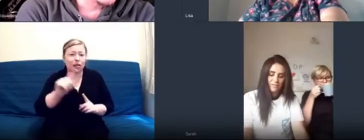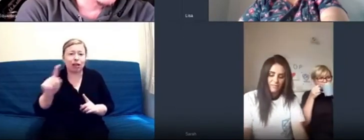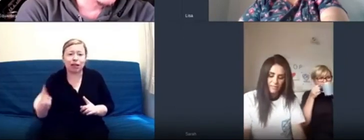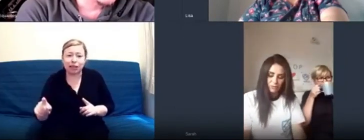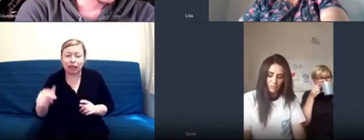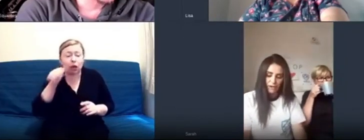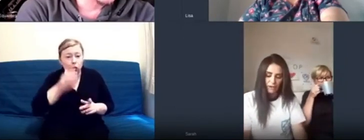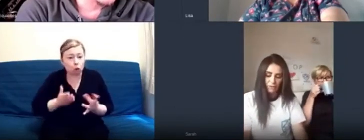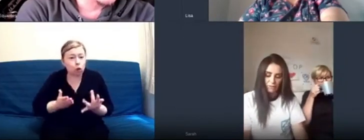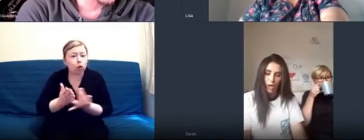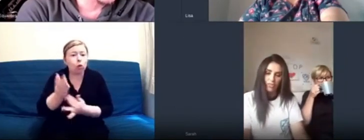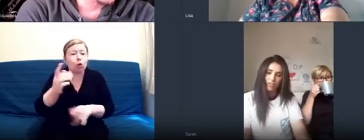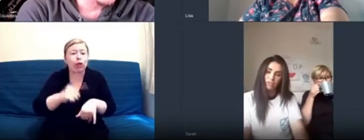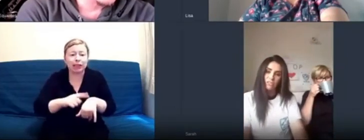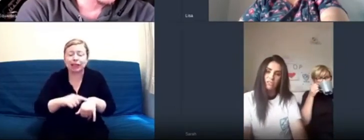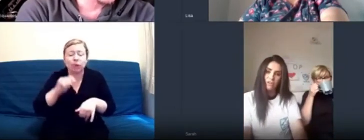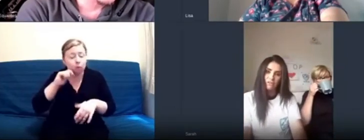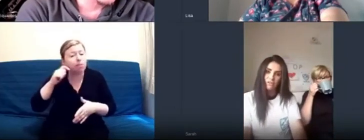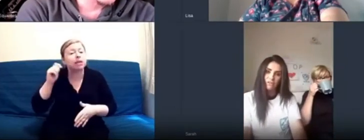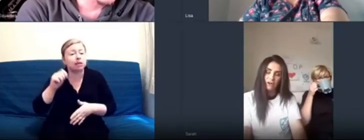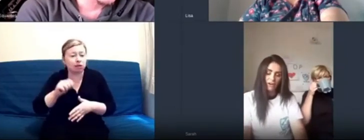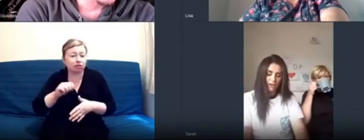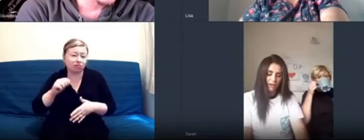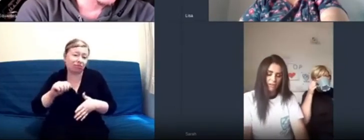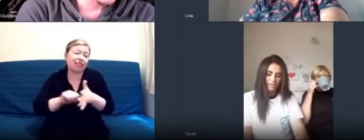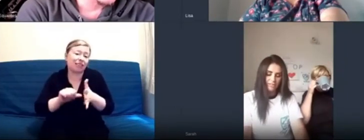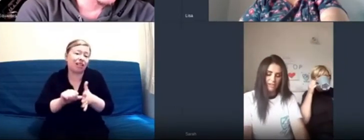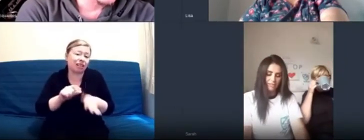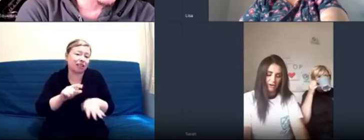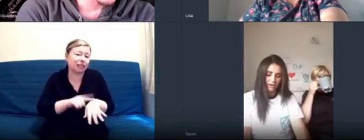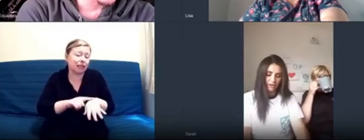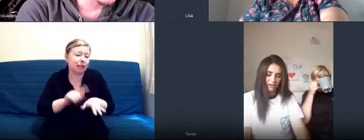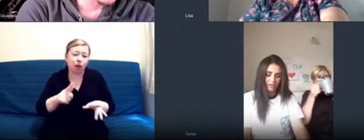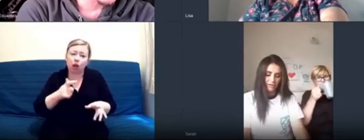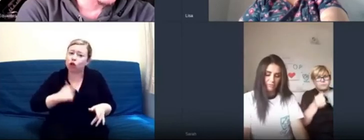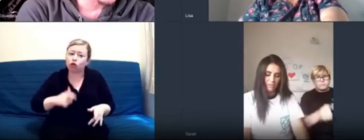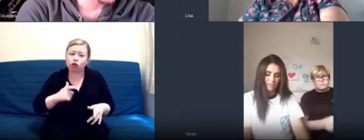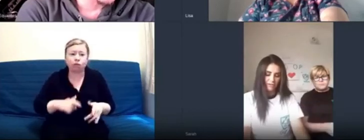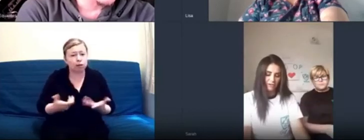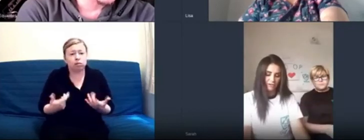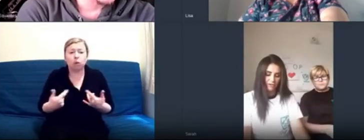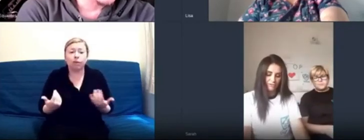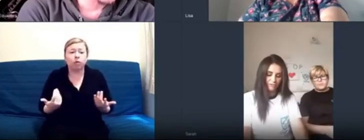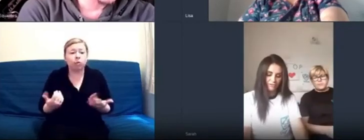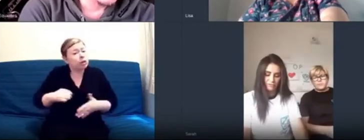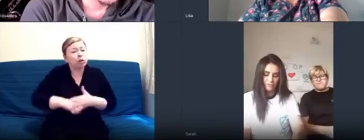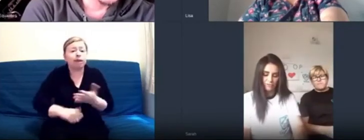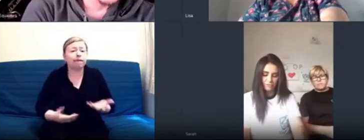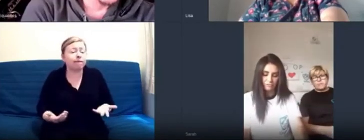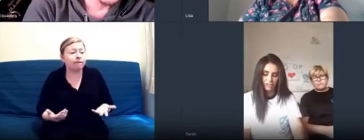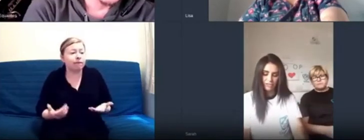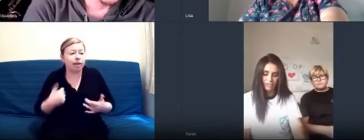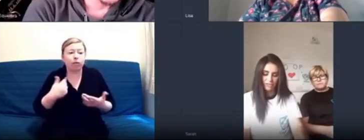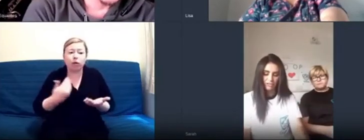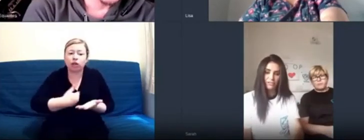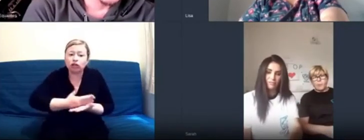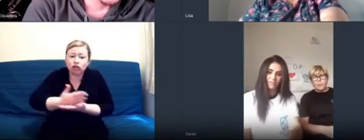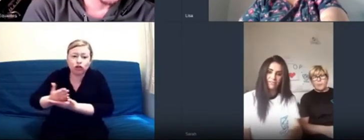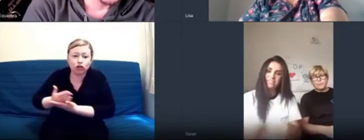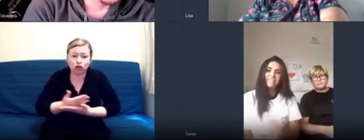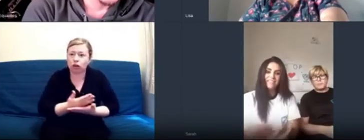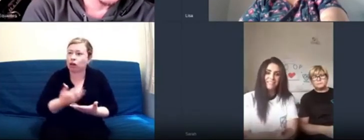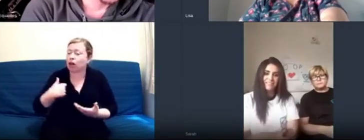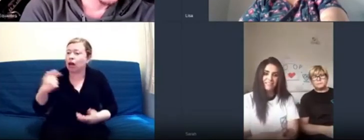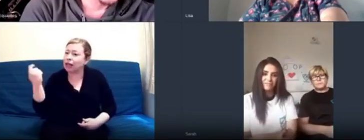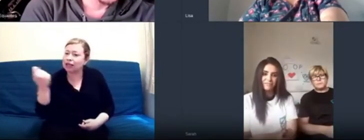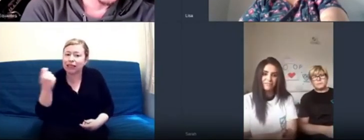to be tough, but I think humans are tougher. And I think together, if we work together, you know, and share each other's